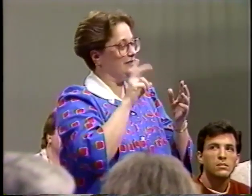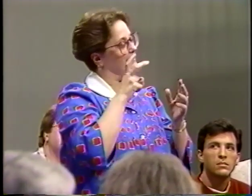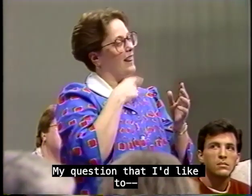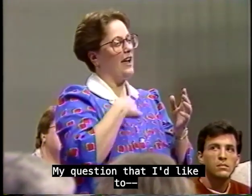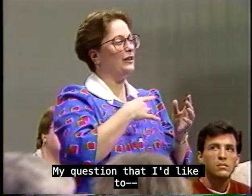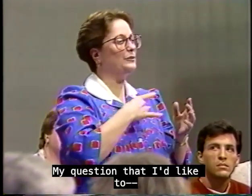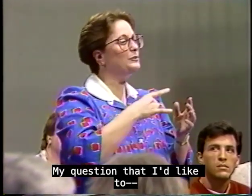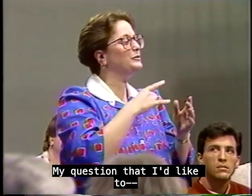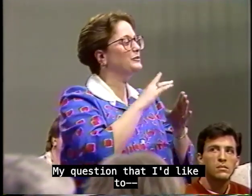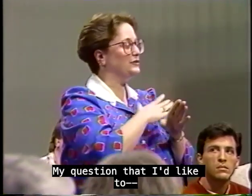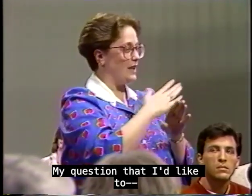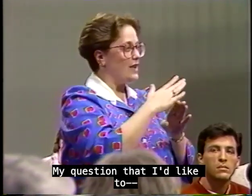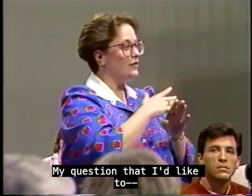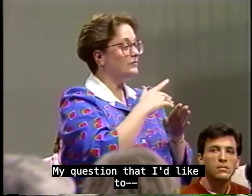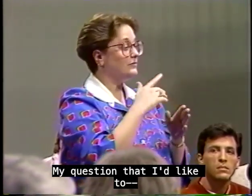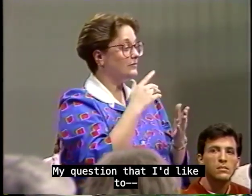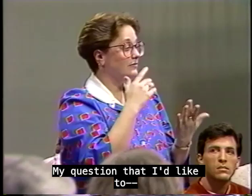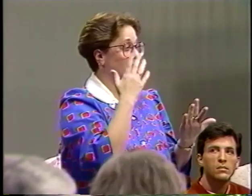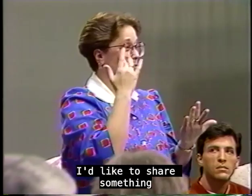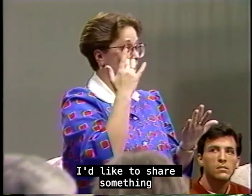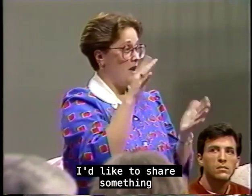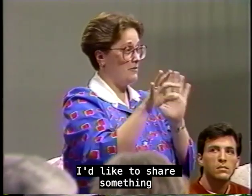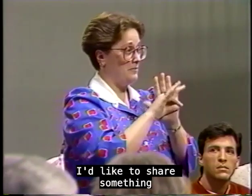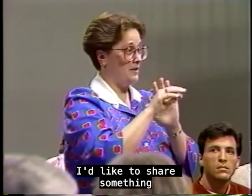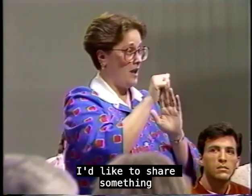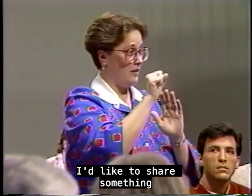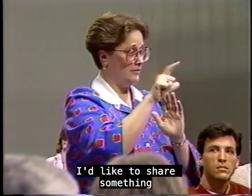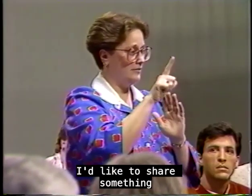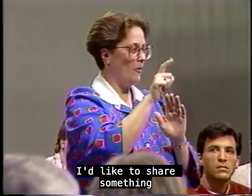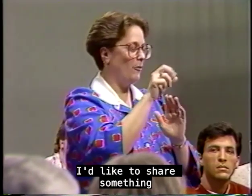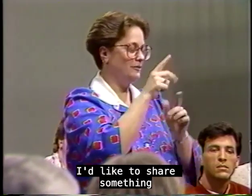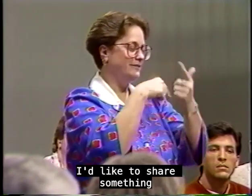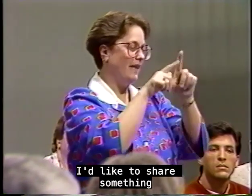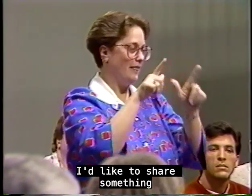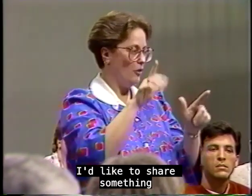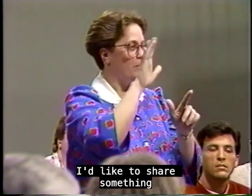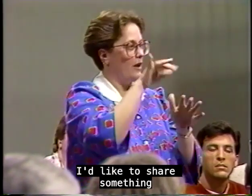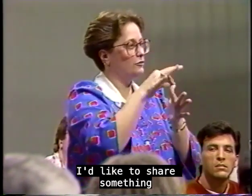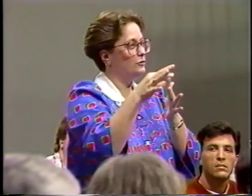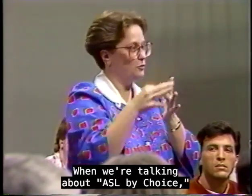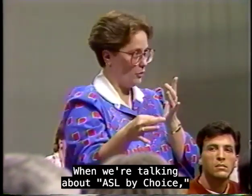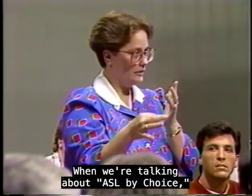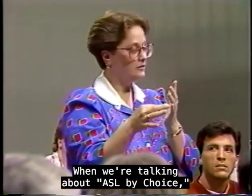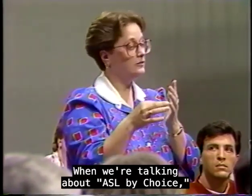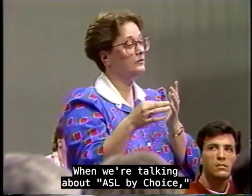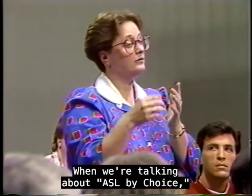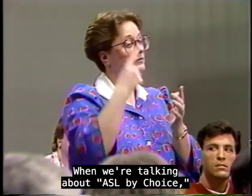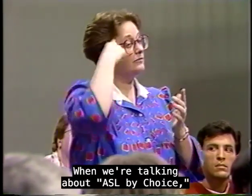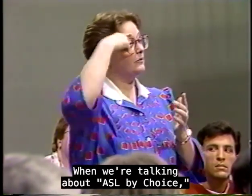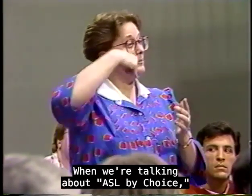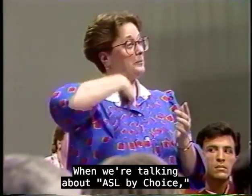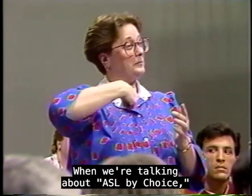My question that I'd like to share something, and I'd like to ask a question. When we're talking about ASL by